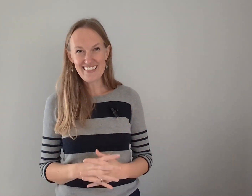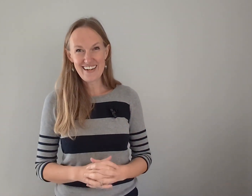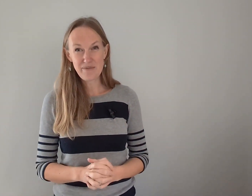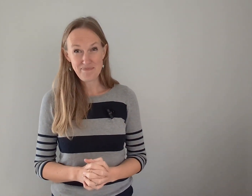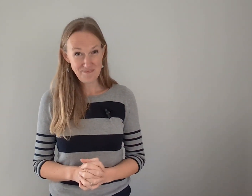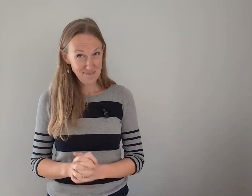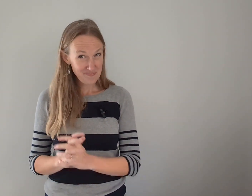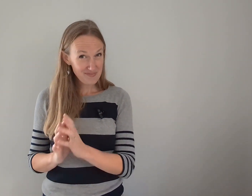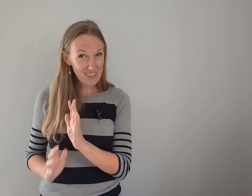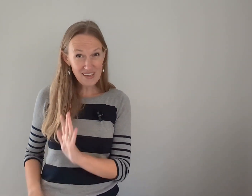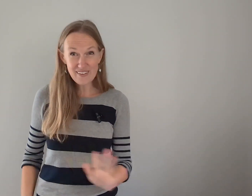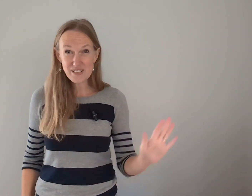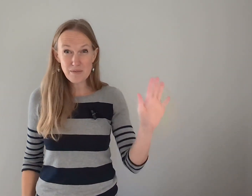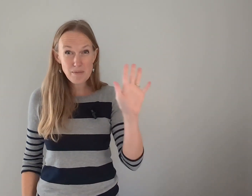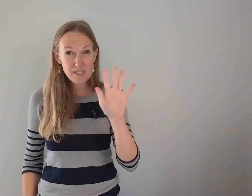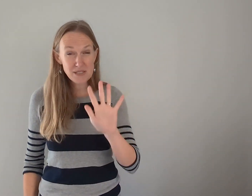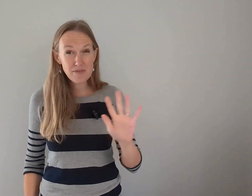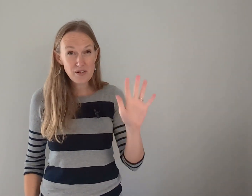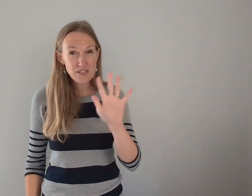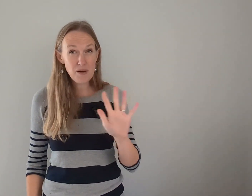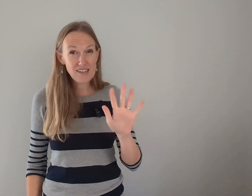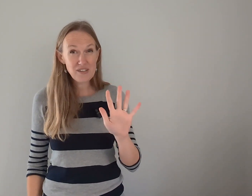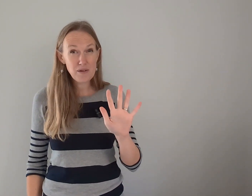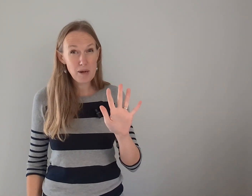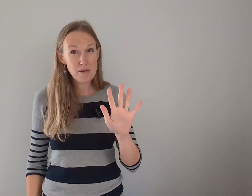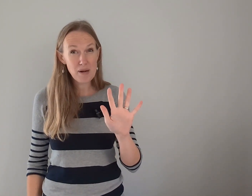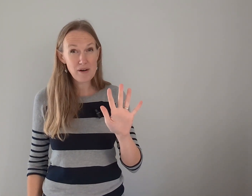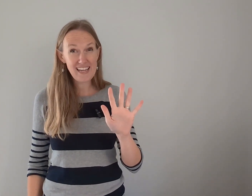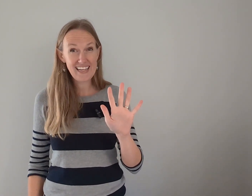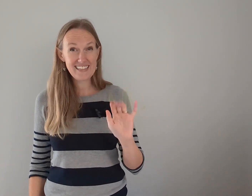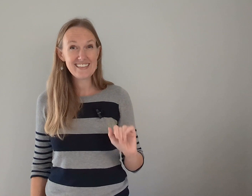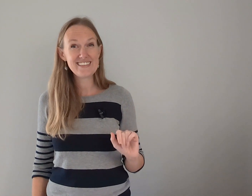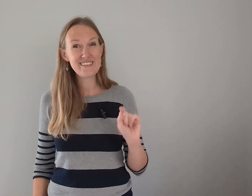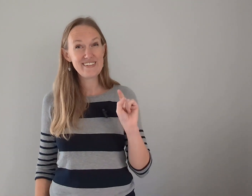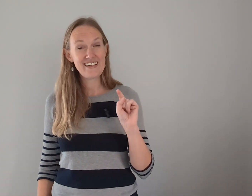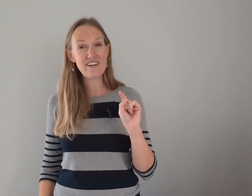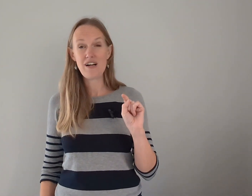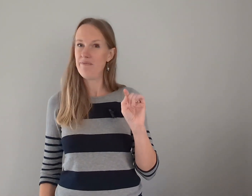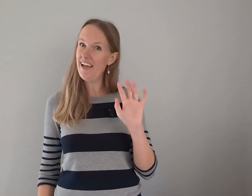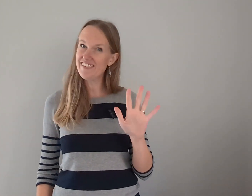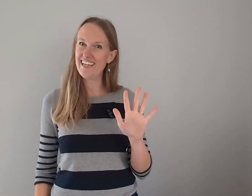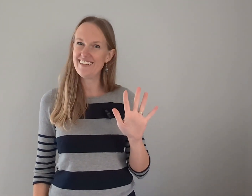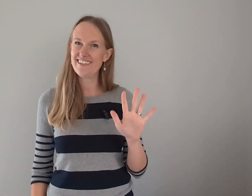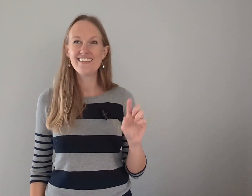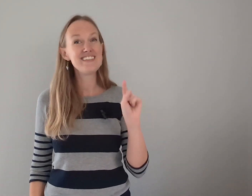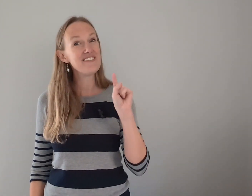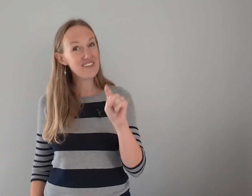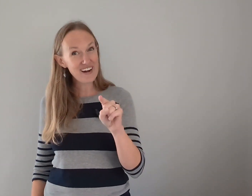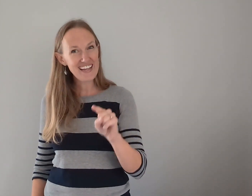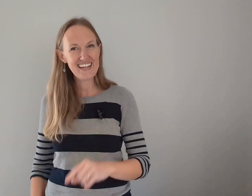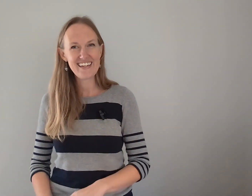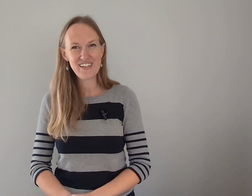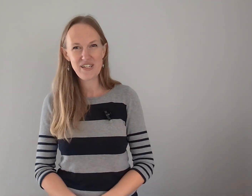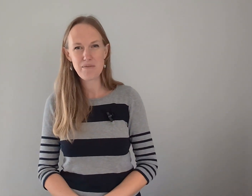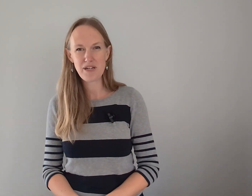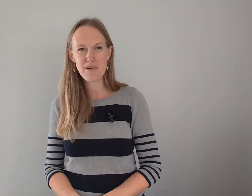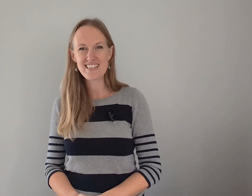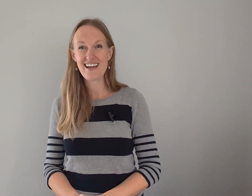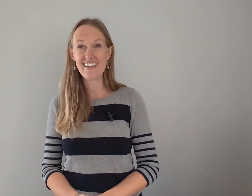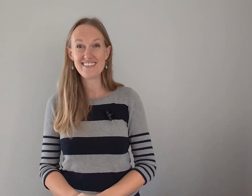there. Of course, remember just before this walkthrough, remember I'm right-handed, or I'm left-handed. If you're right-handed, you're gonna mirror my signs.